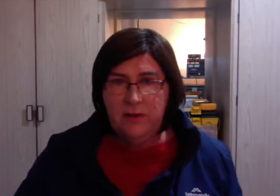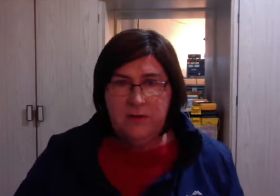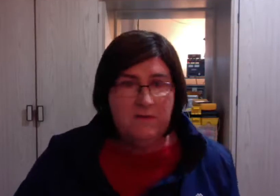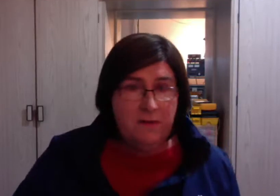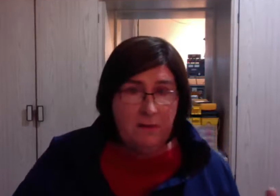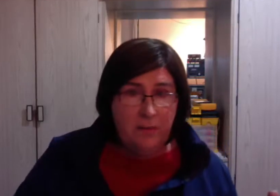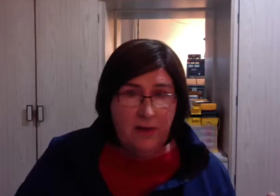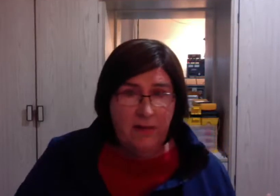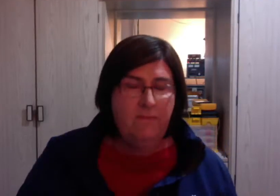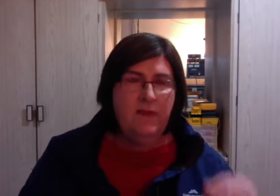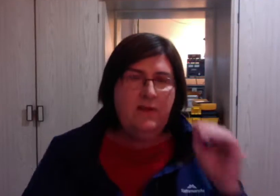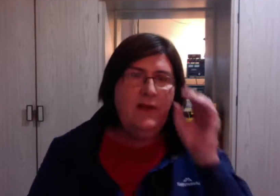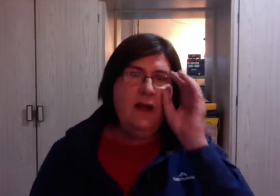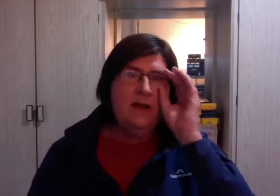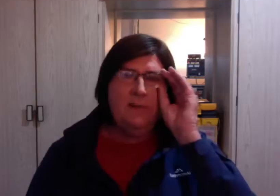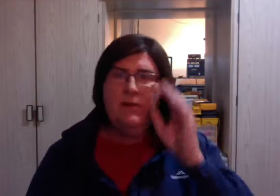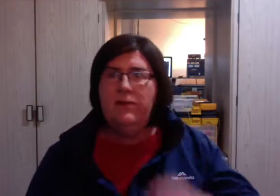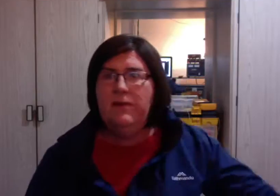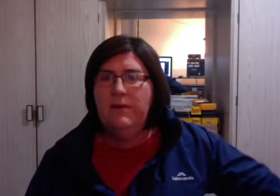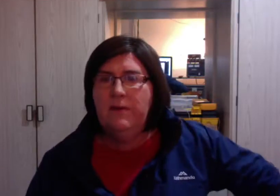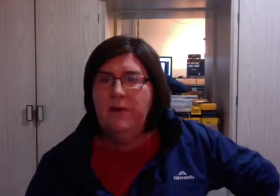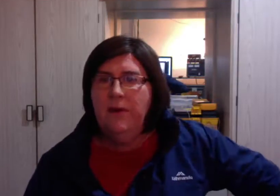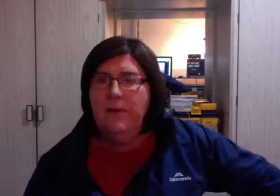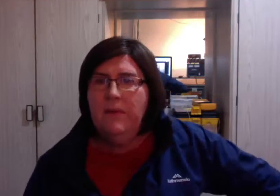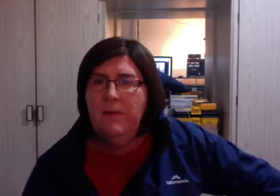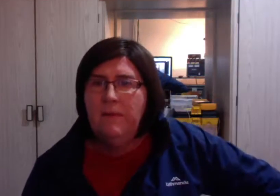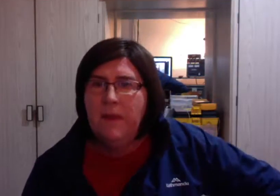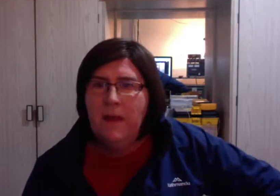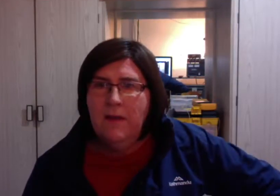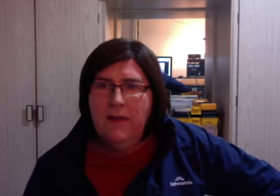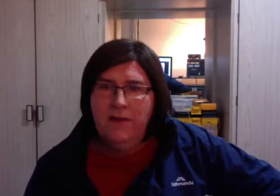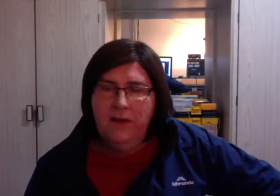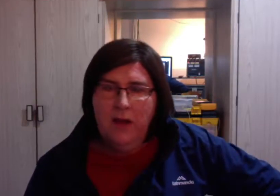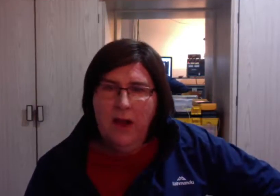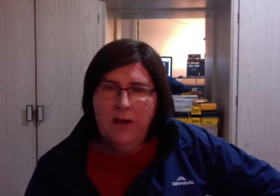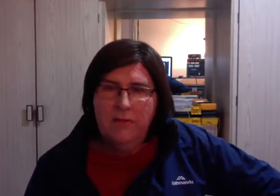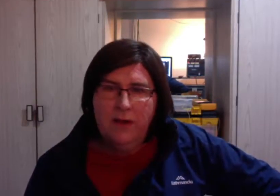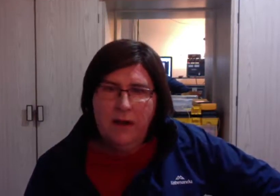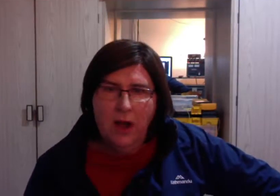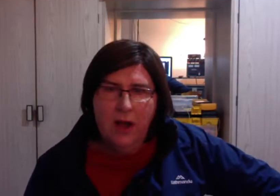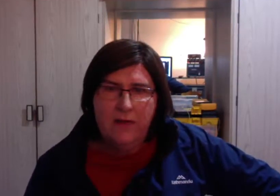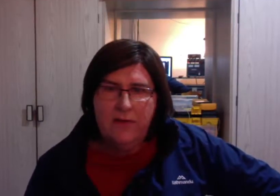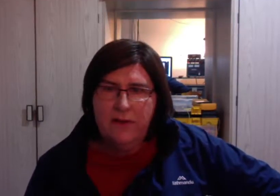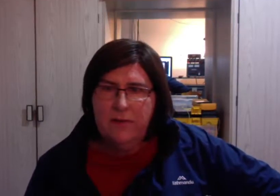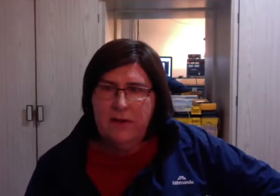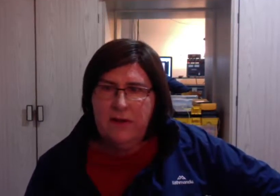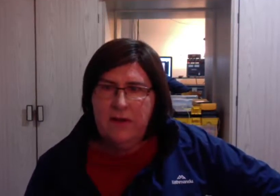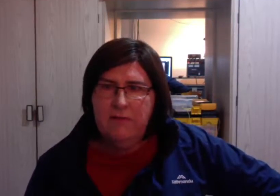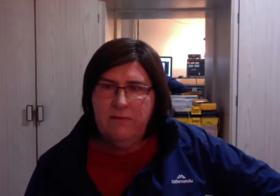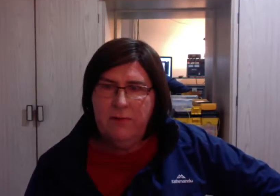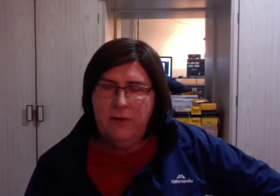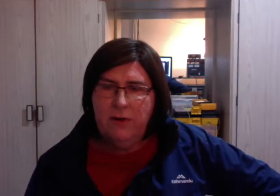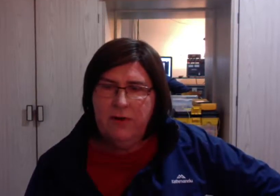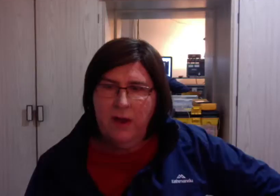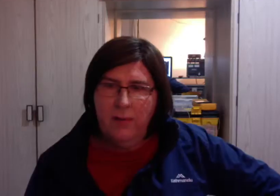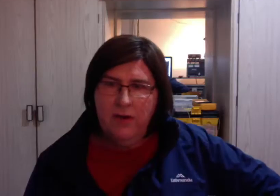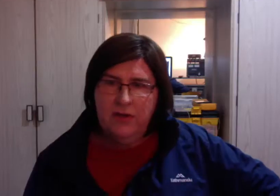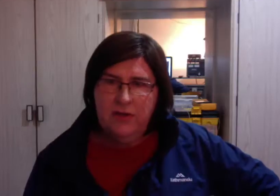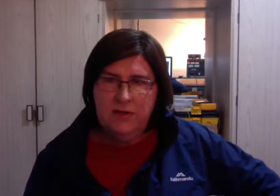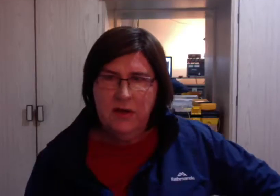dunes, 50%, they're your starting numbers. So that's the kind of guidance that we can give for tire pressures.